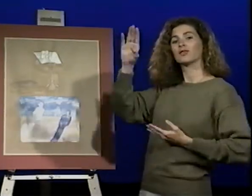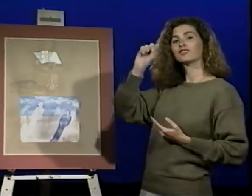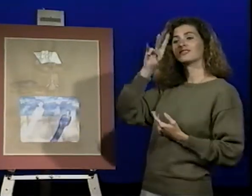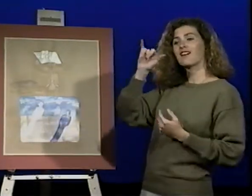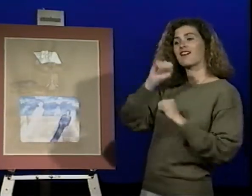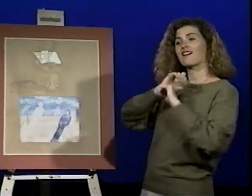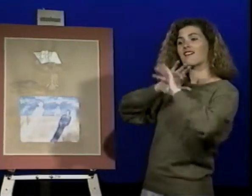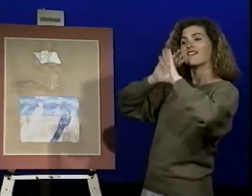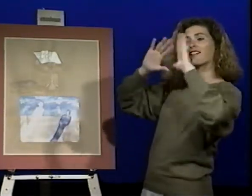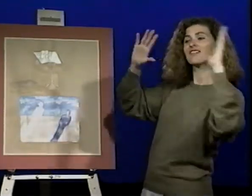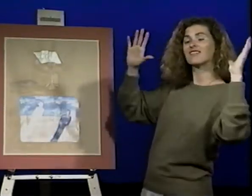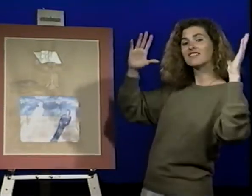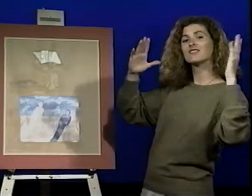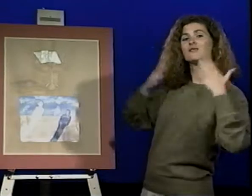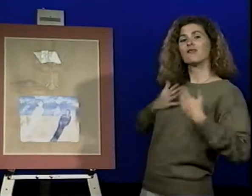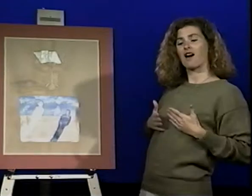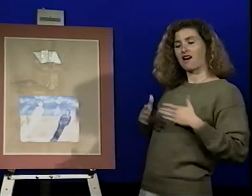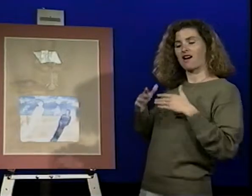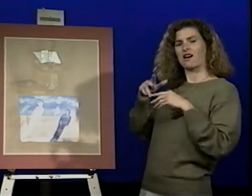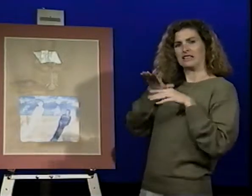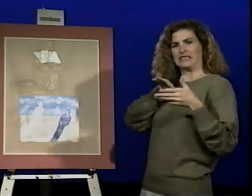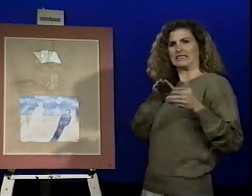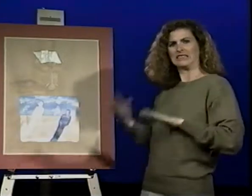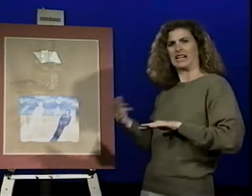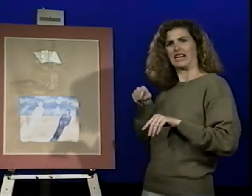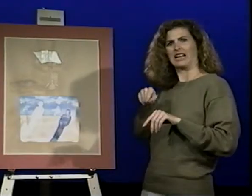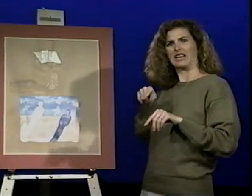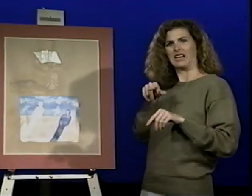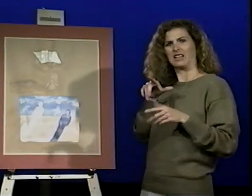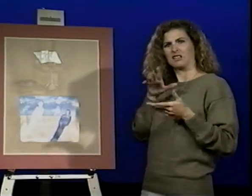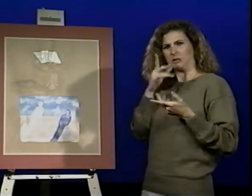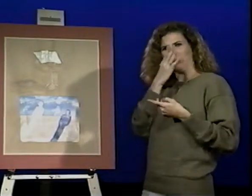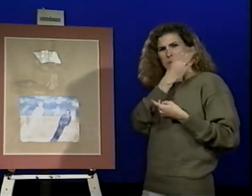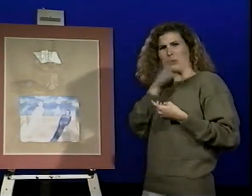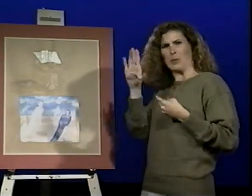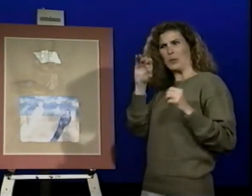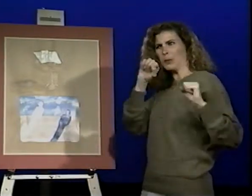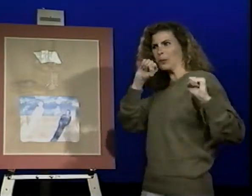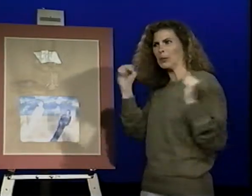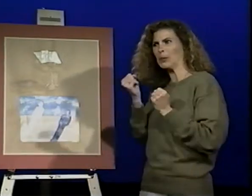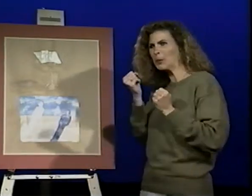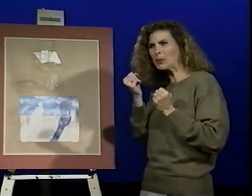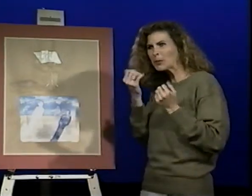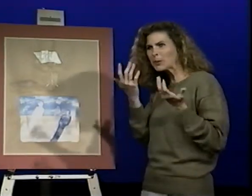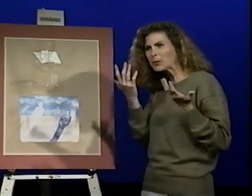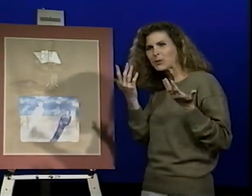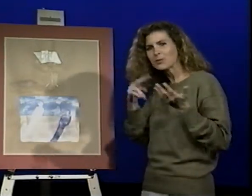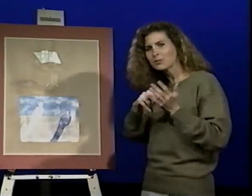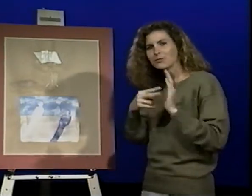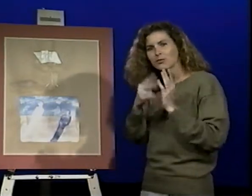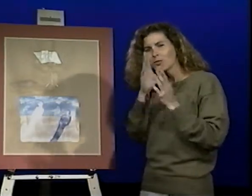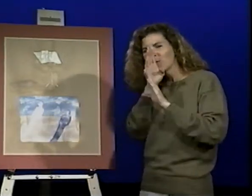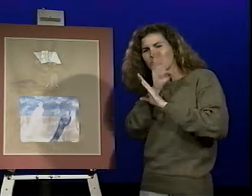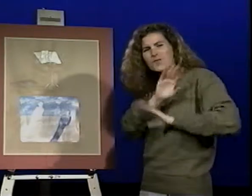And then below you see a picture with a bright blue sky and a human form below it, a